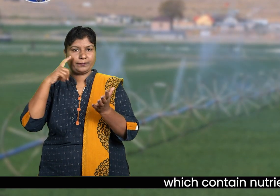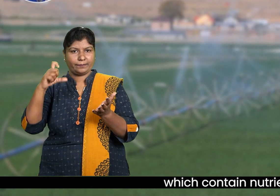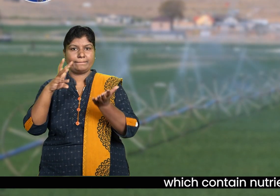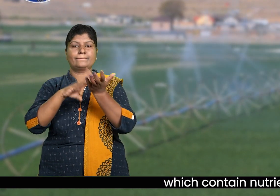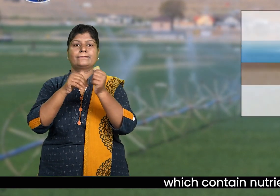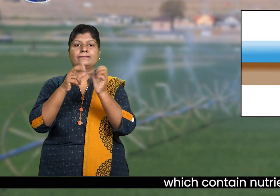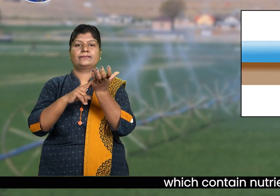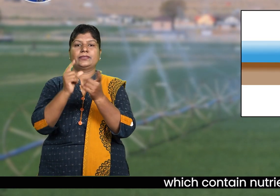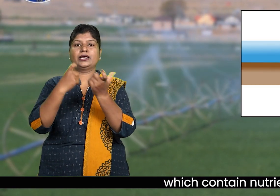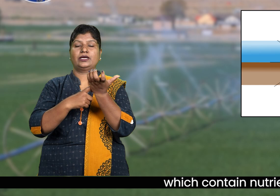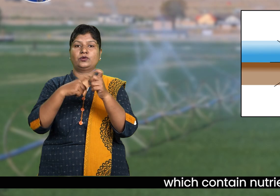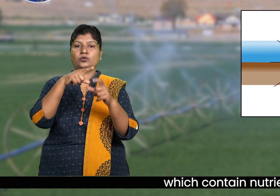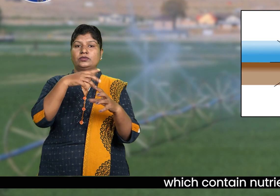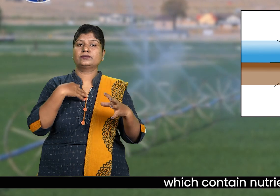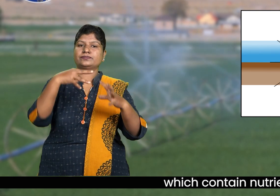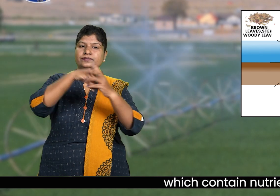nutrients.